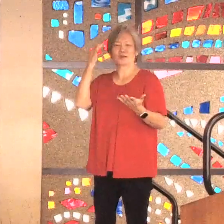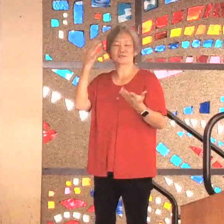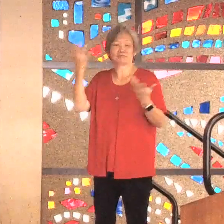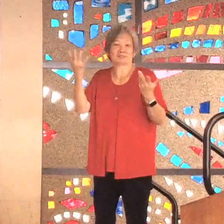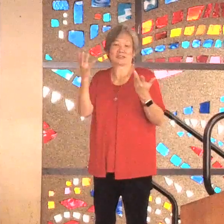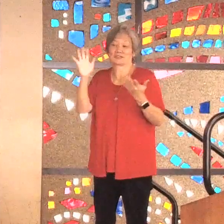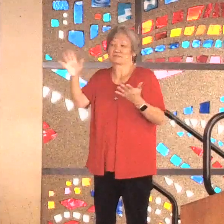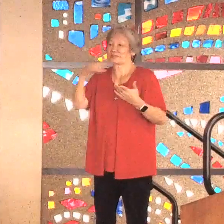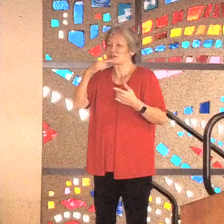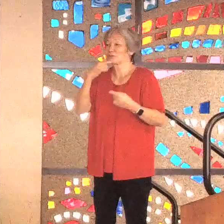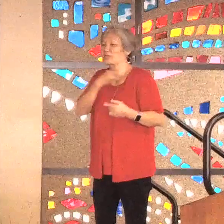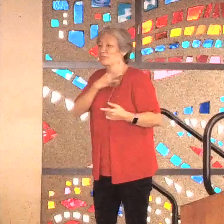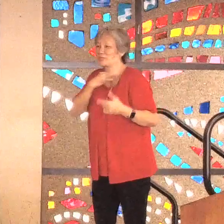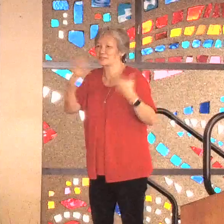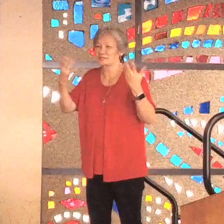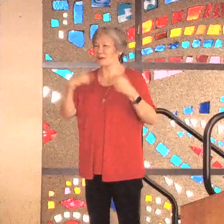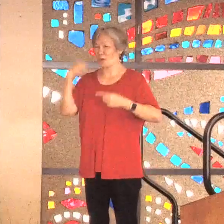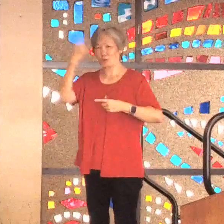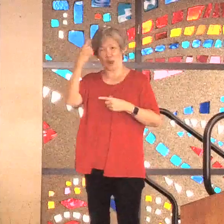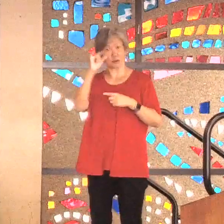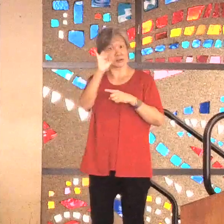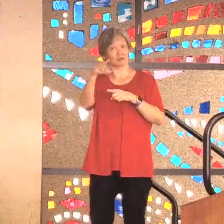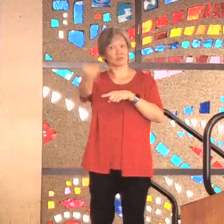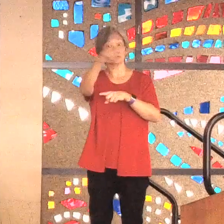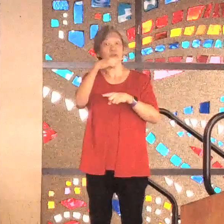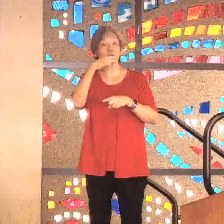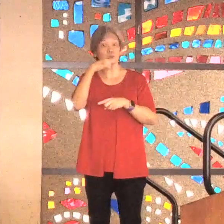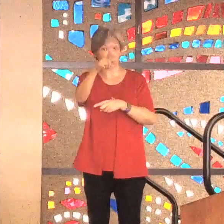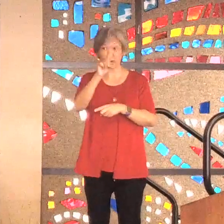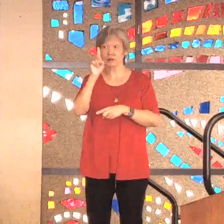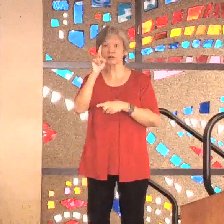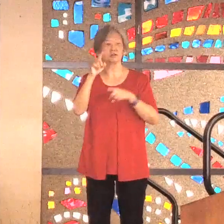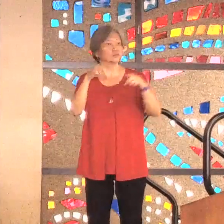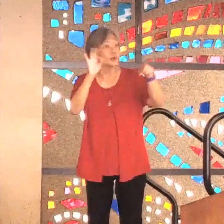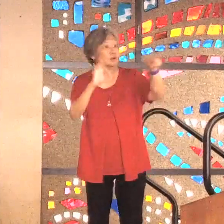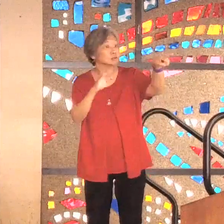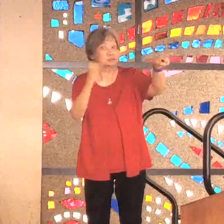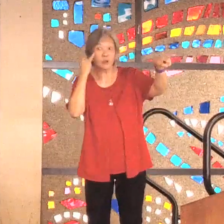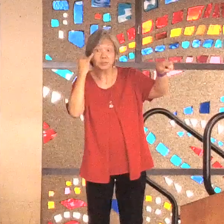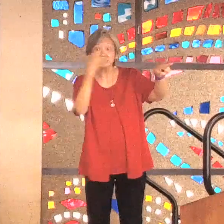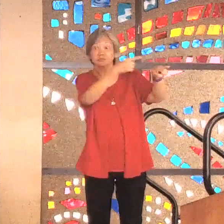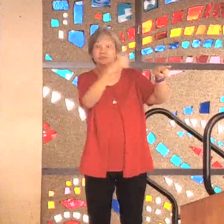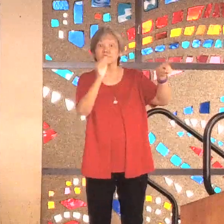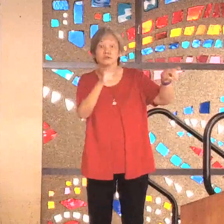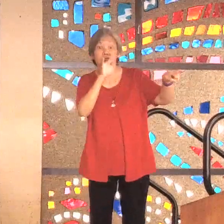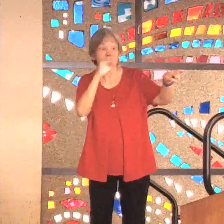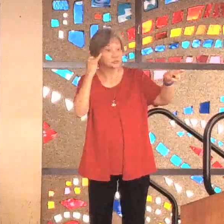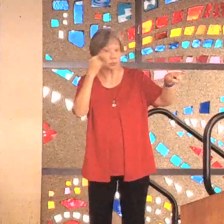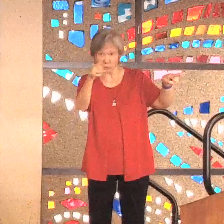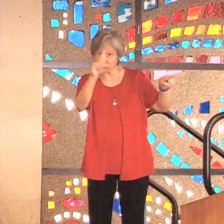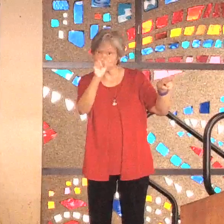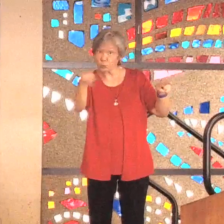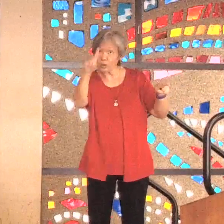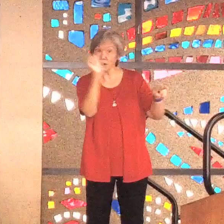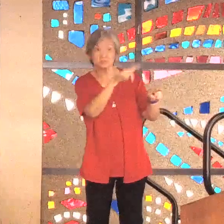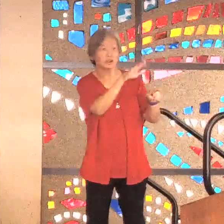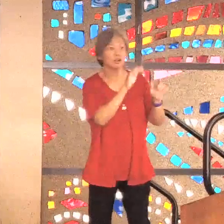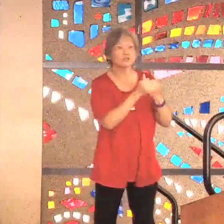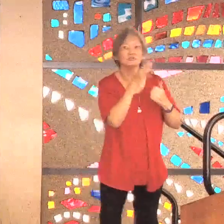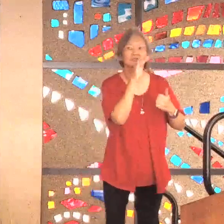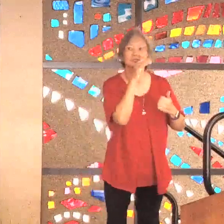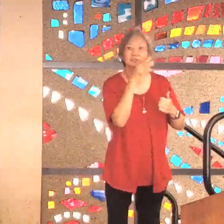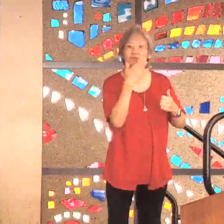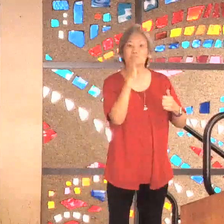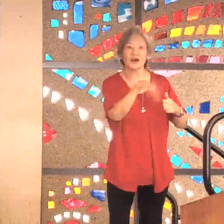think that's something like why people are so fascinated with that, I have no idea. But if you as a hearing person found, say for example, if